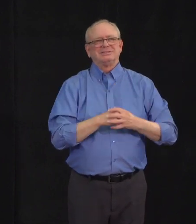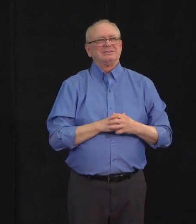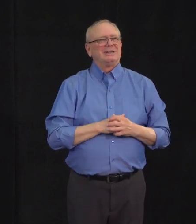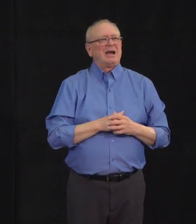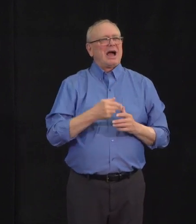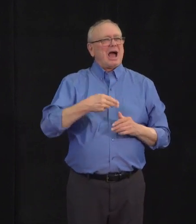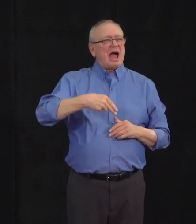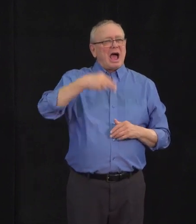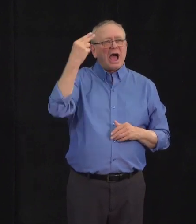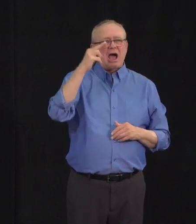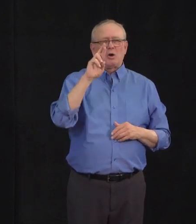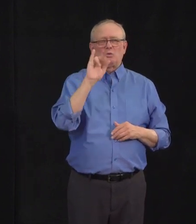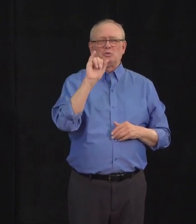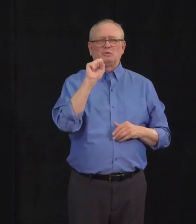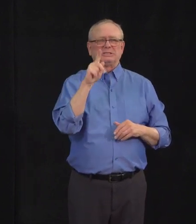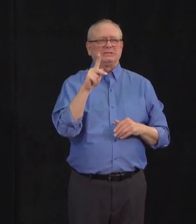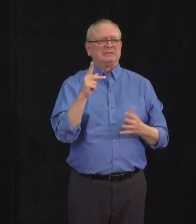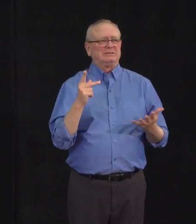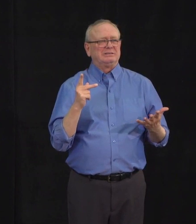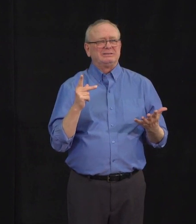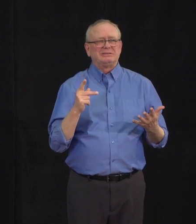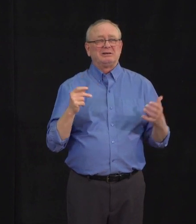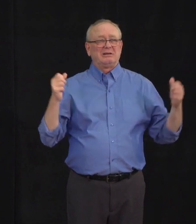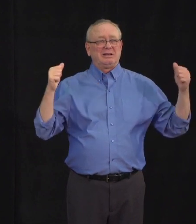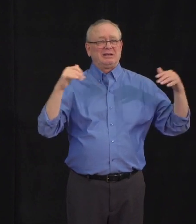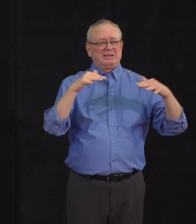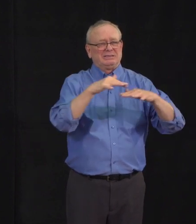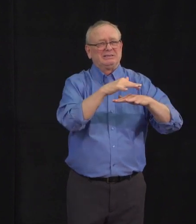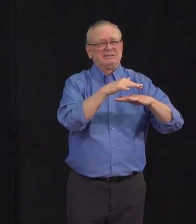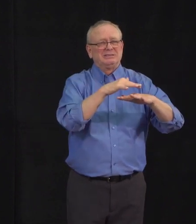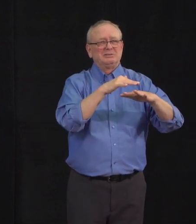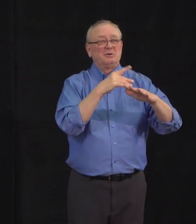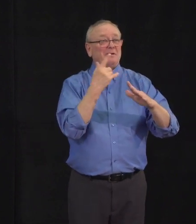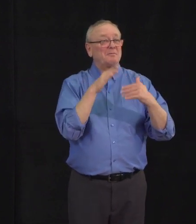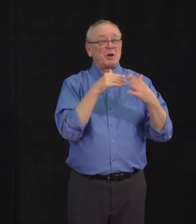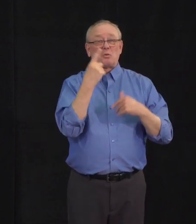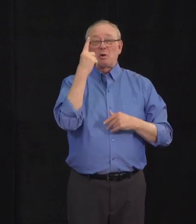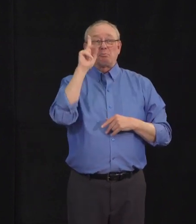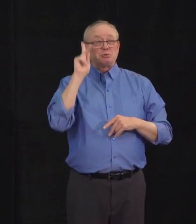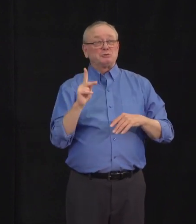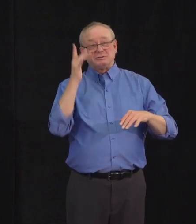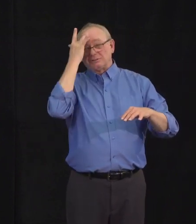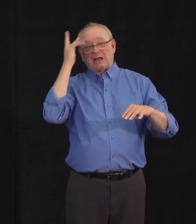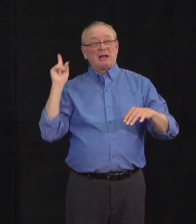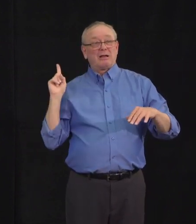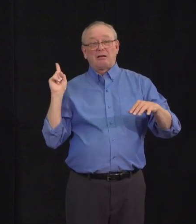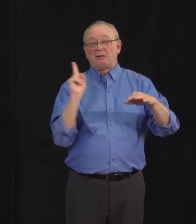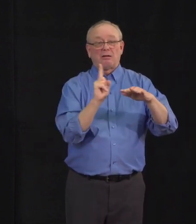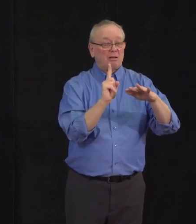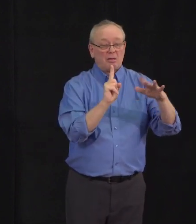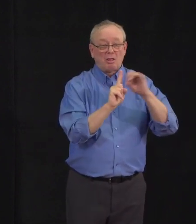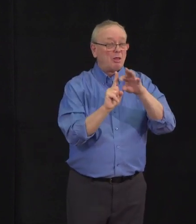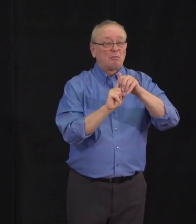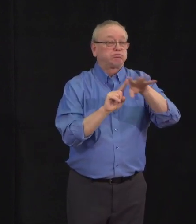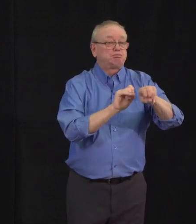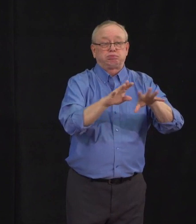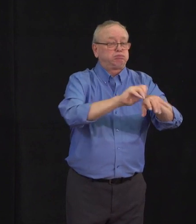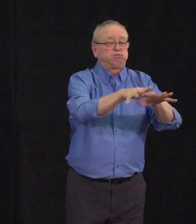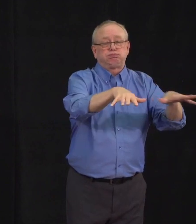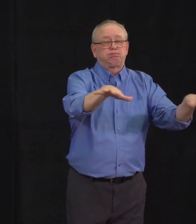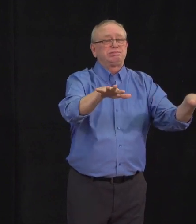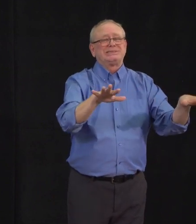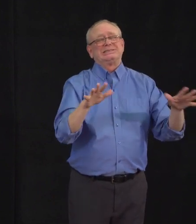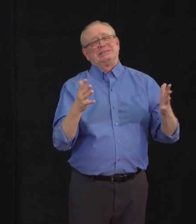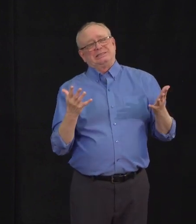most risky ways of gathering from what we've seen in the outbreaks that we've had and the locations where we've had